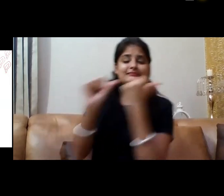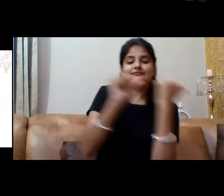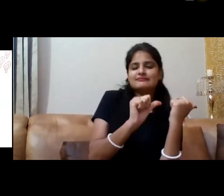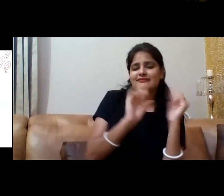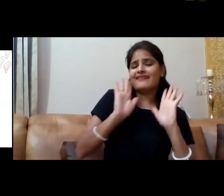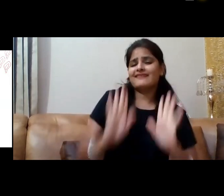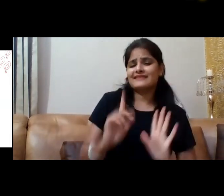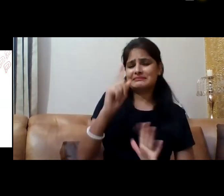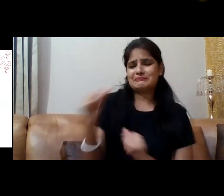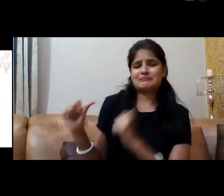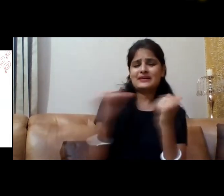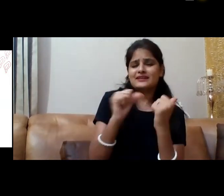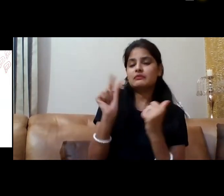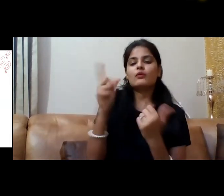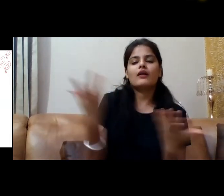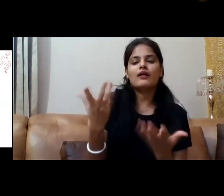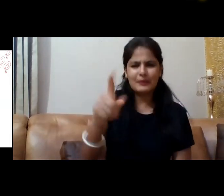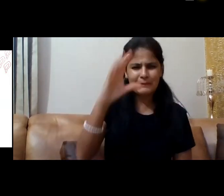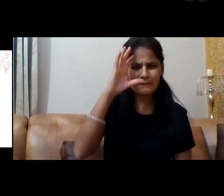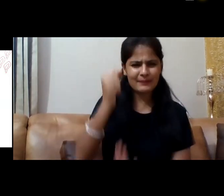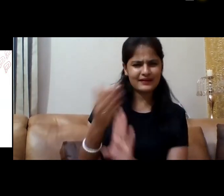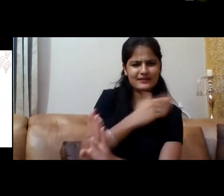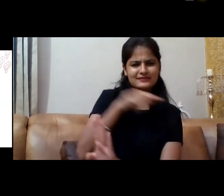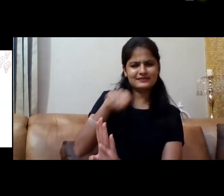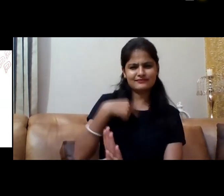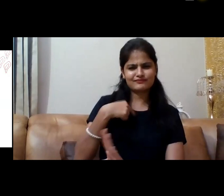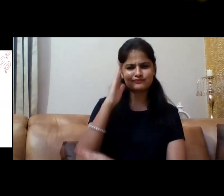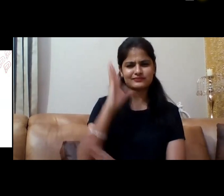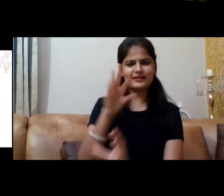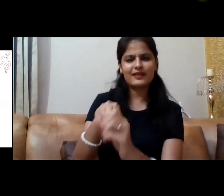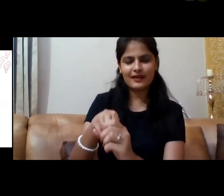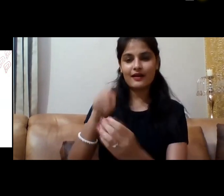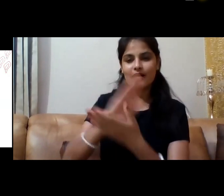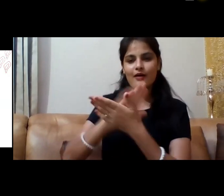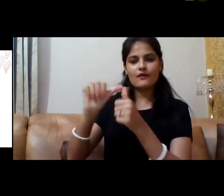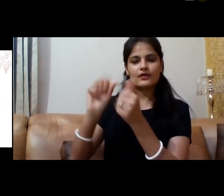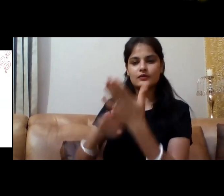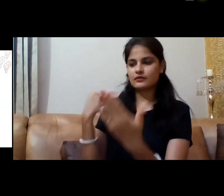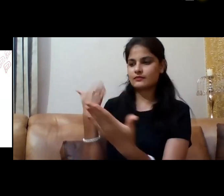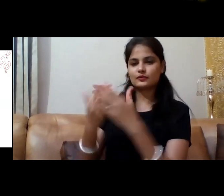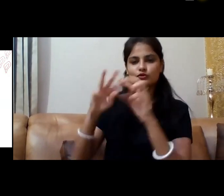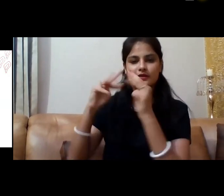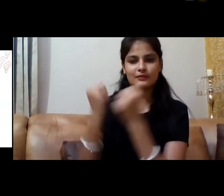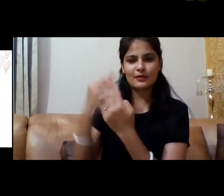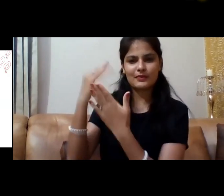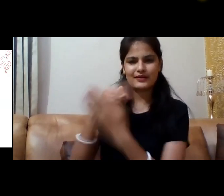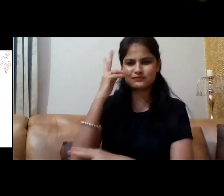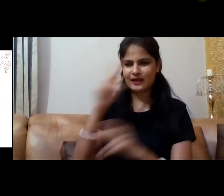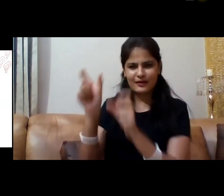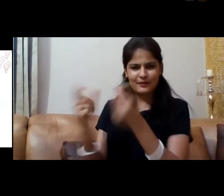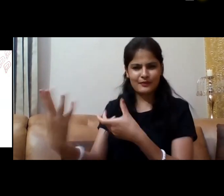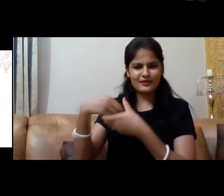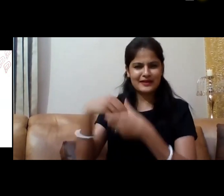everybody. But we'll have to go back a little because do you remember when I started off, I told you